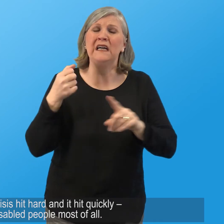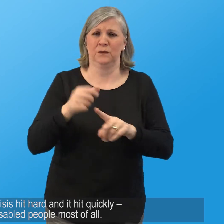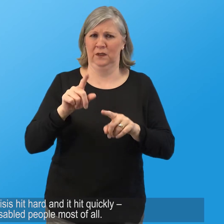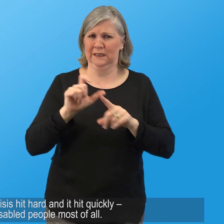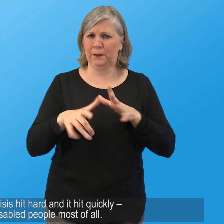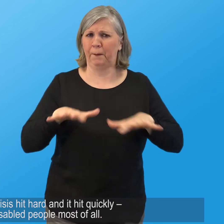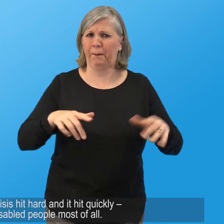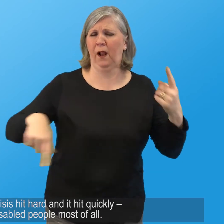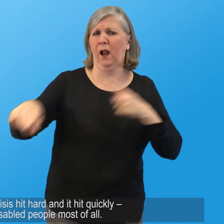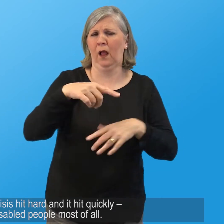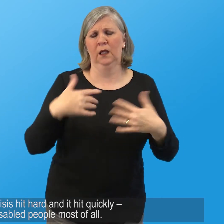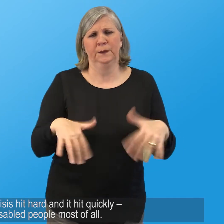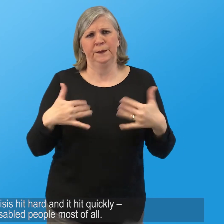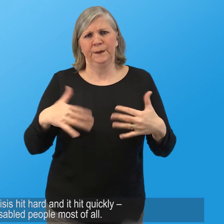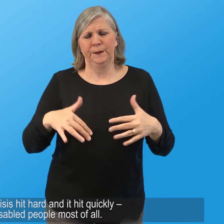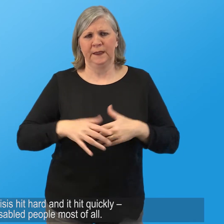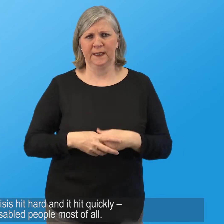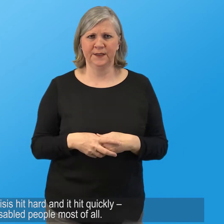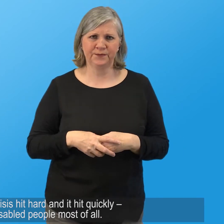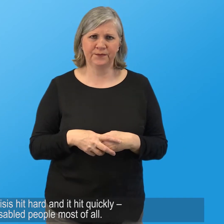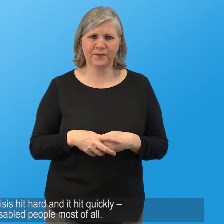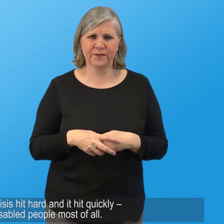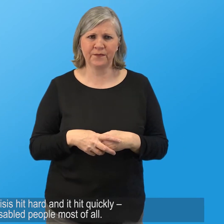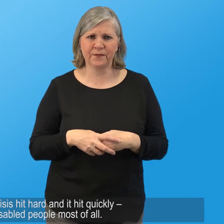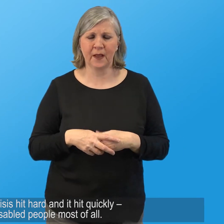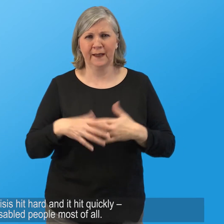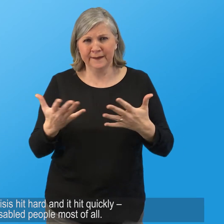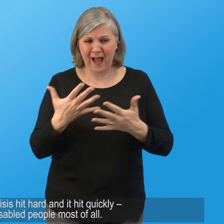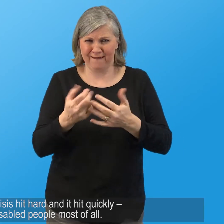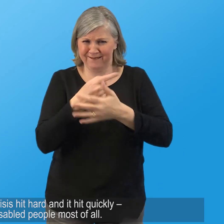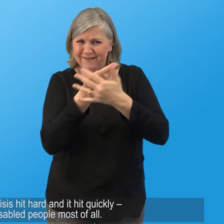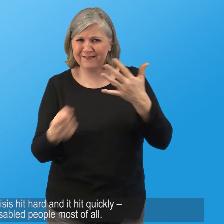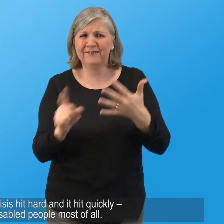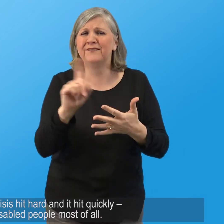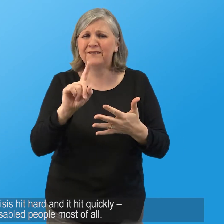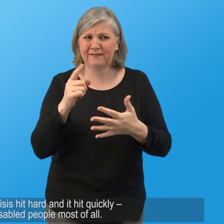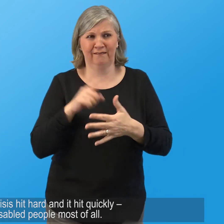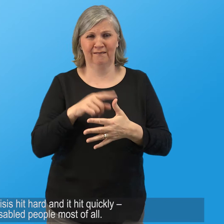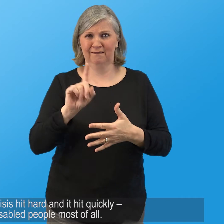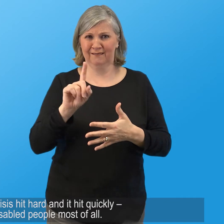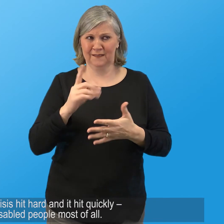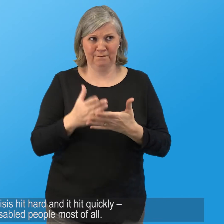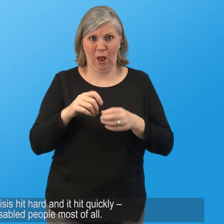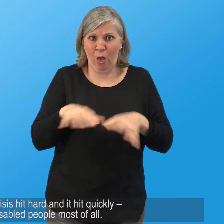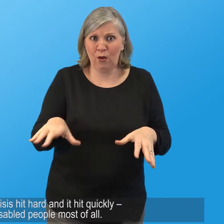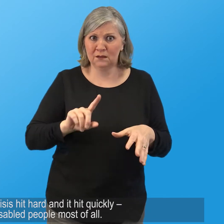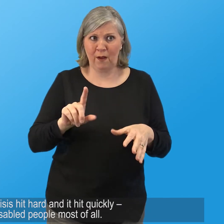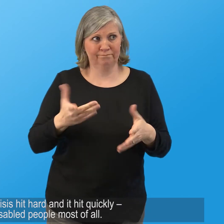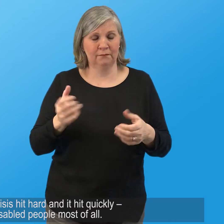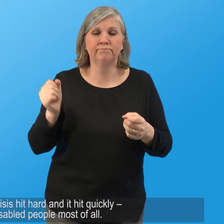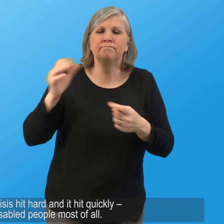The COVID-19 crisis hit hard, and it hit quickly, and it hit disabled people most of